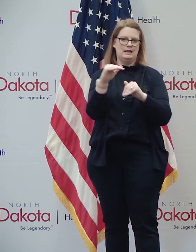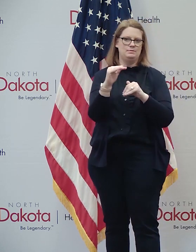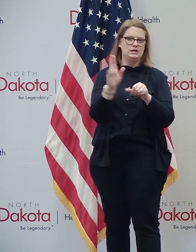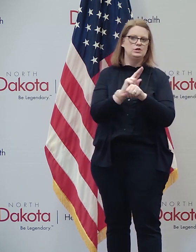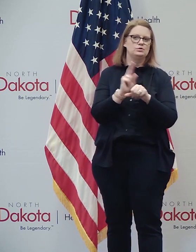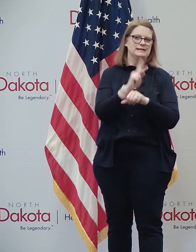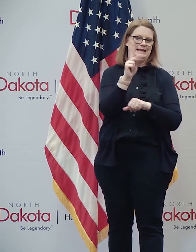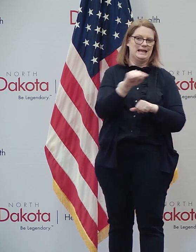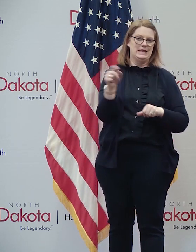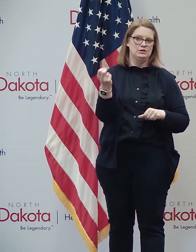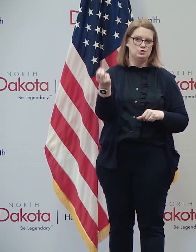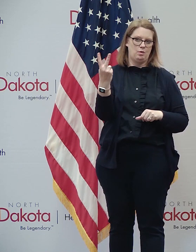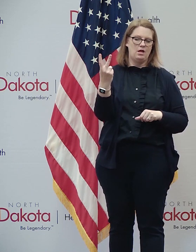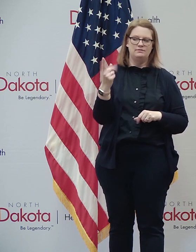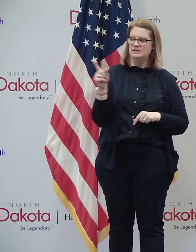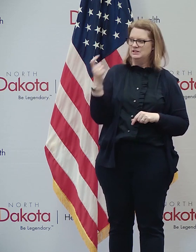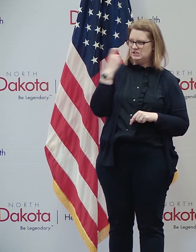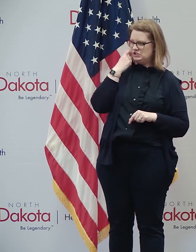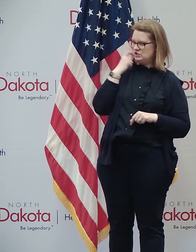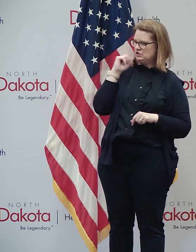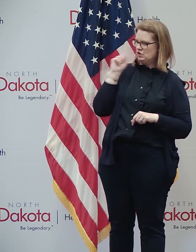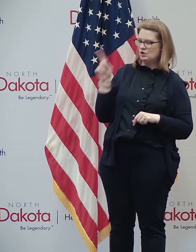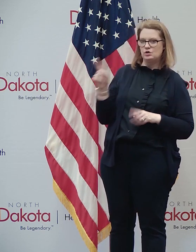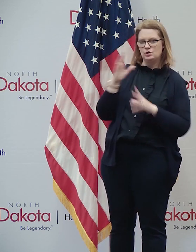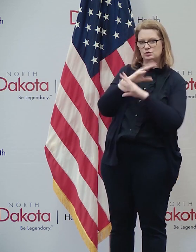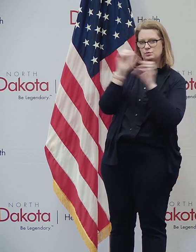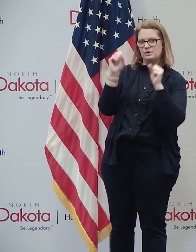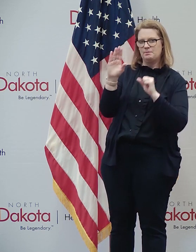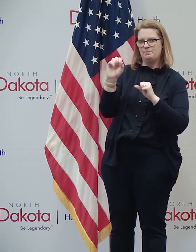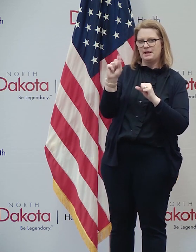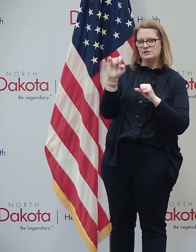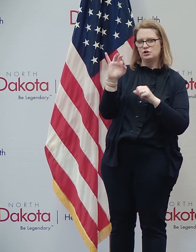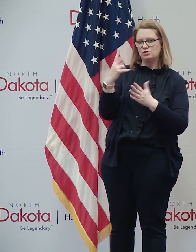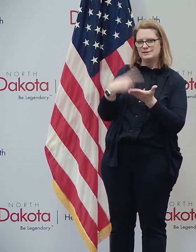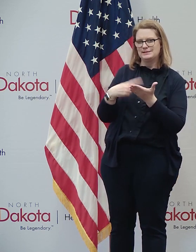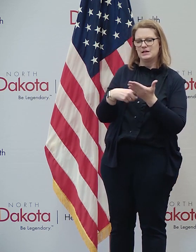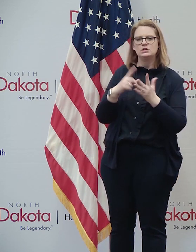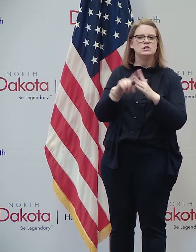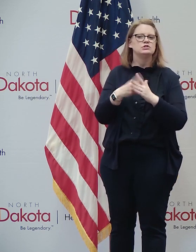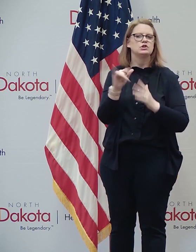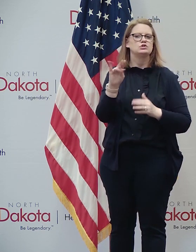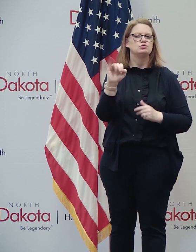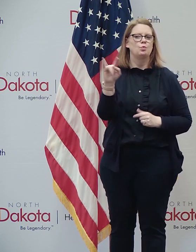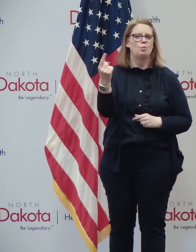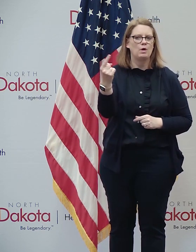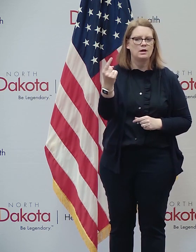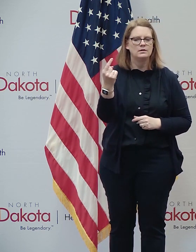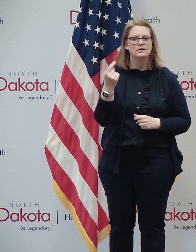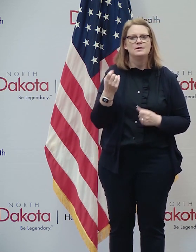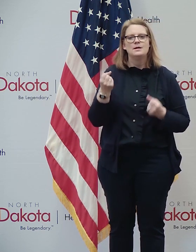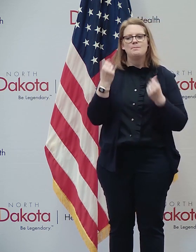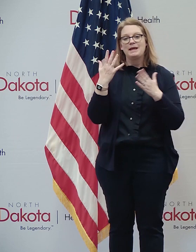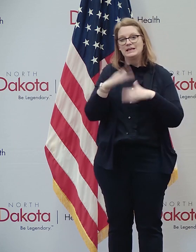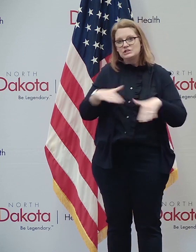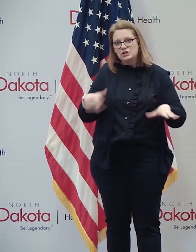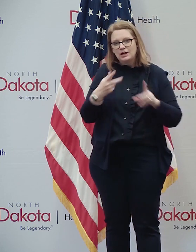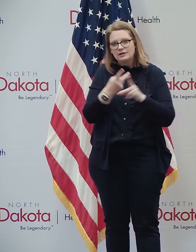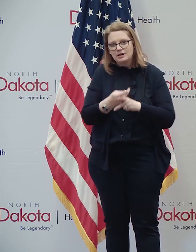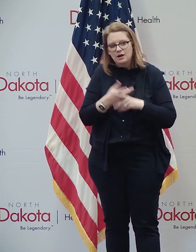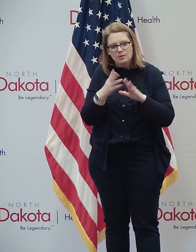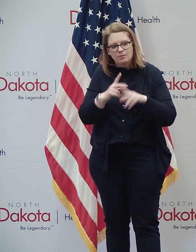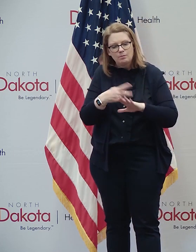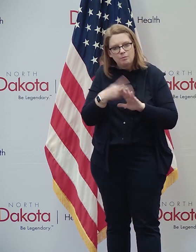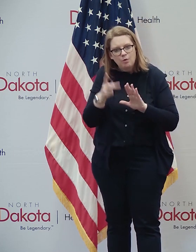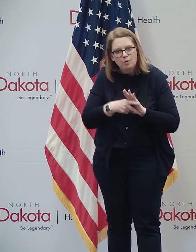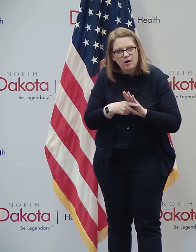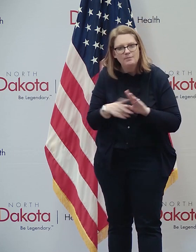K-12 facilities, which you just heard Superintendent Baesler talk about, starting June 1, will allow dozens of child care programs licensed to offer